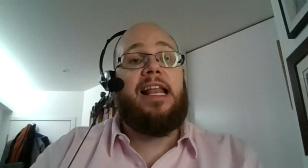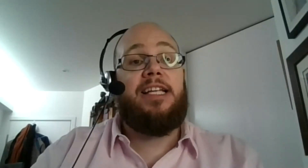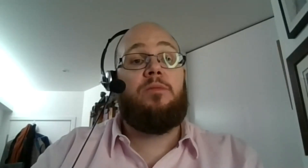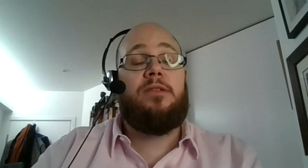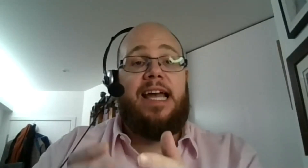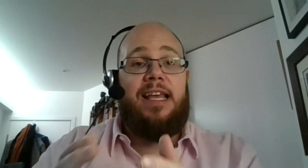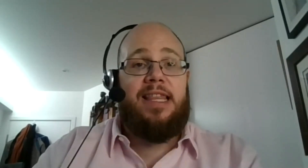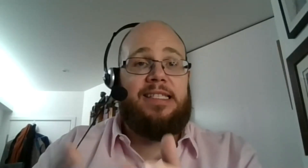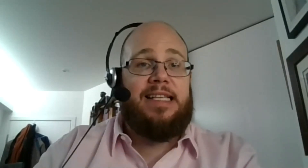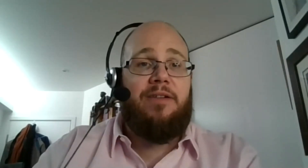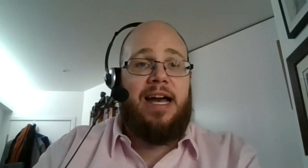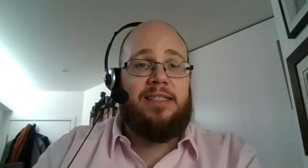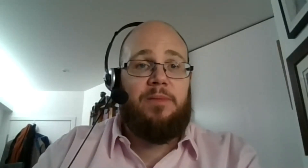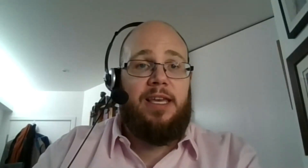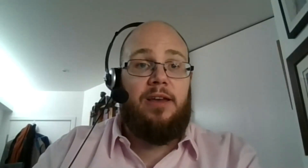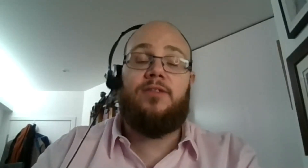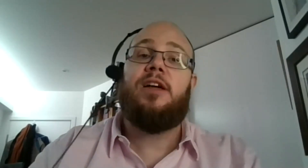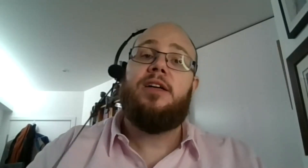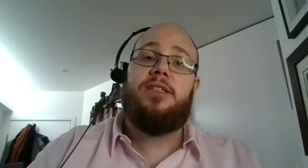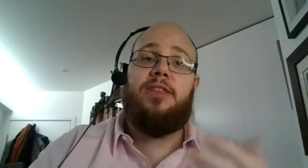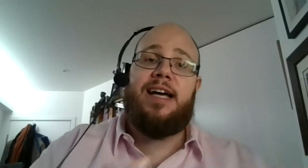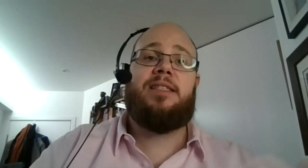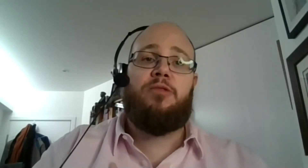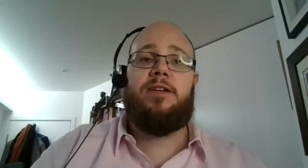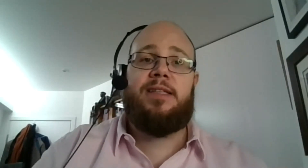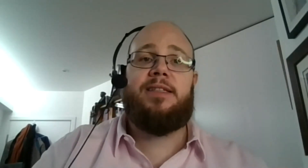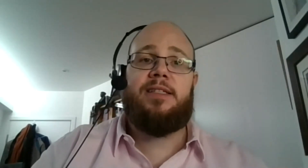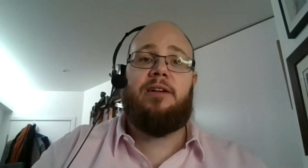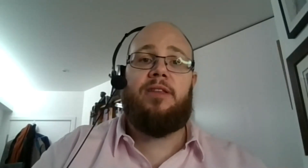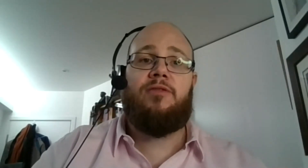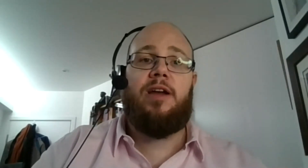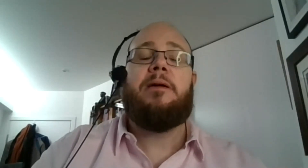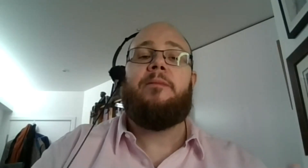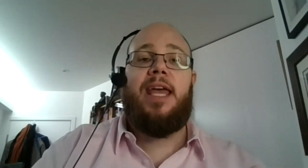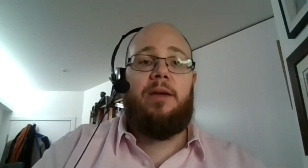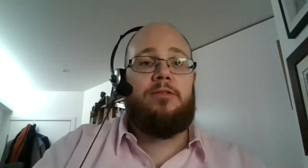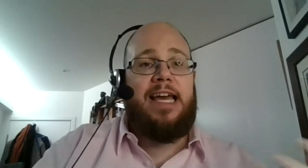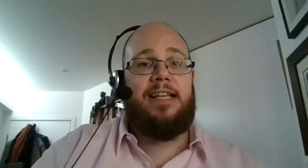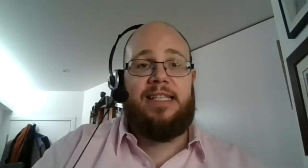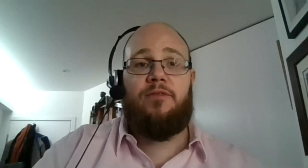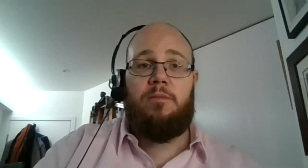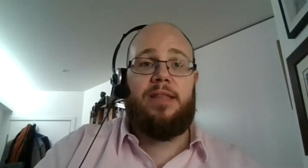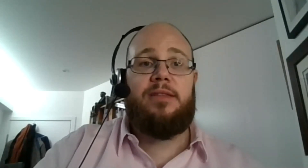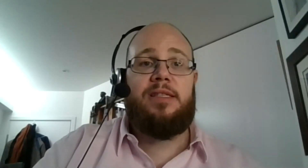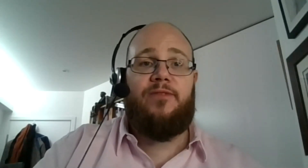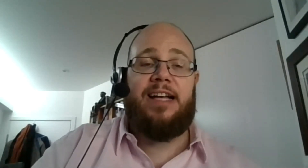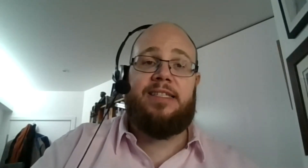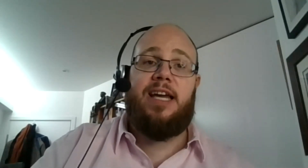regulator will say, this is how it has to be used. So that's the process it's going through. It will take several months to vaccinate the